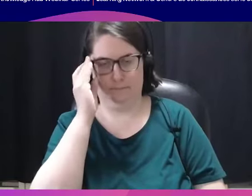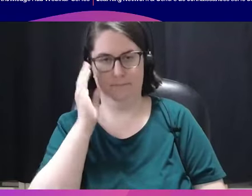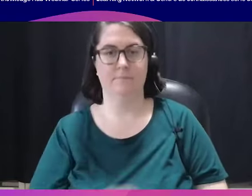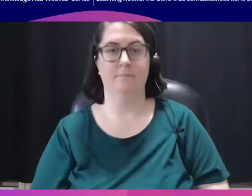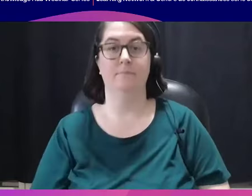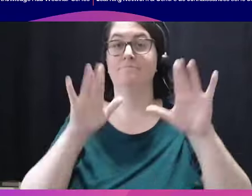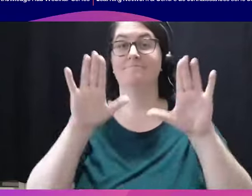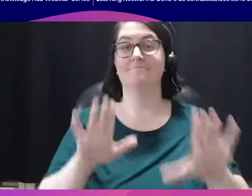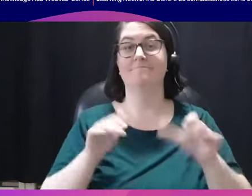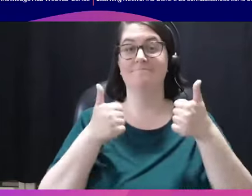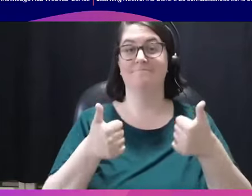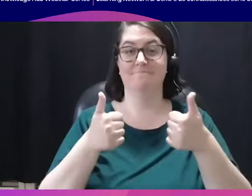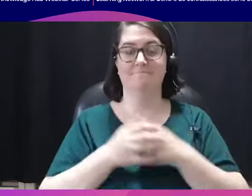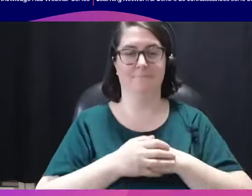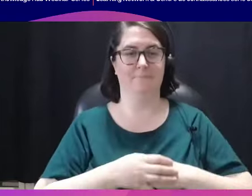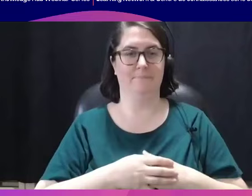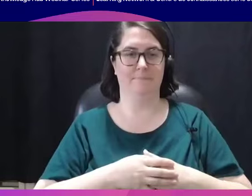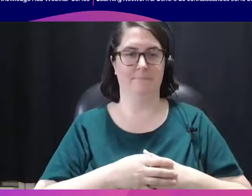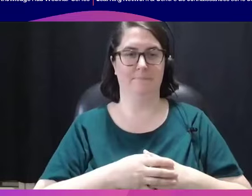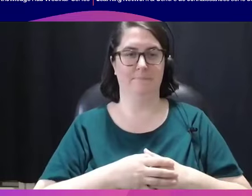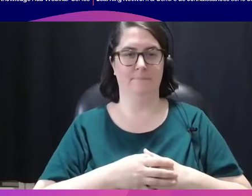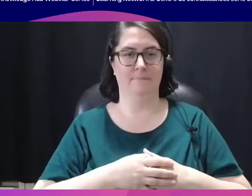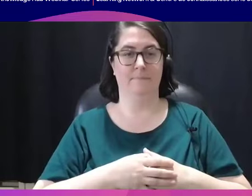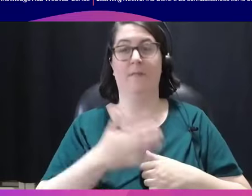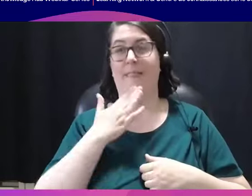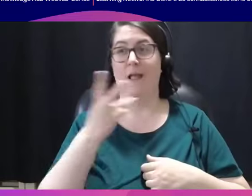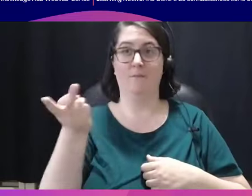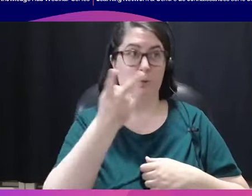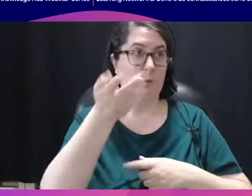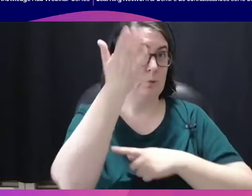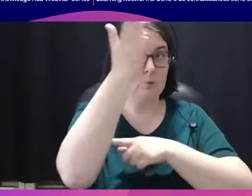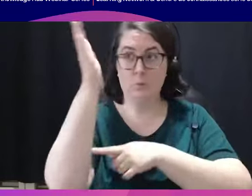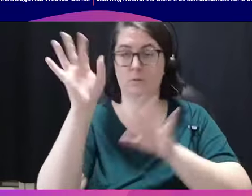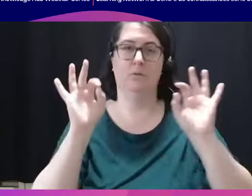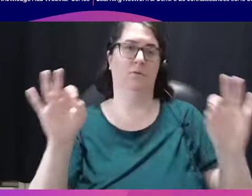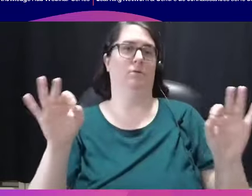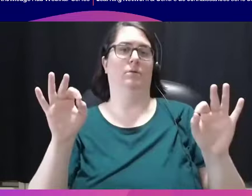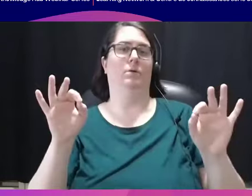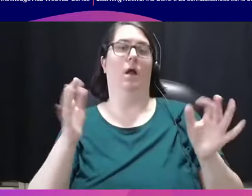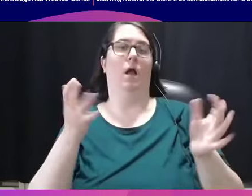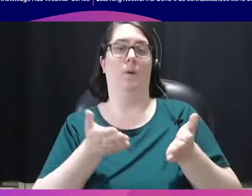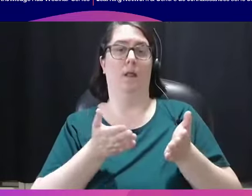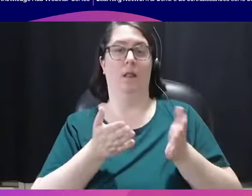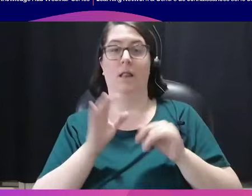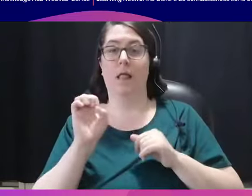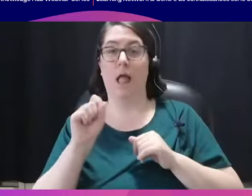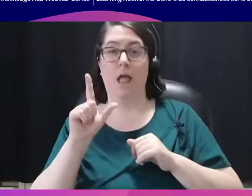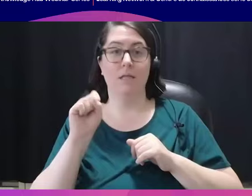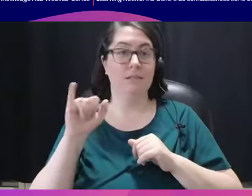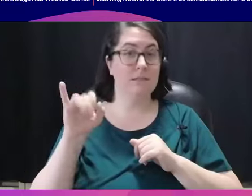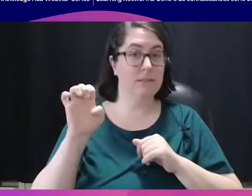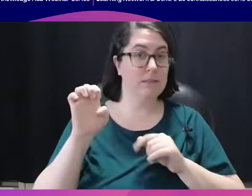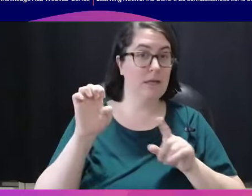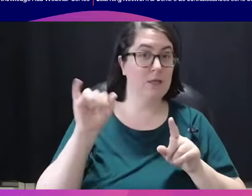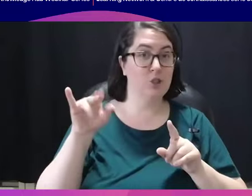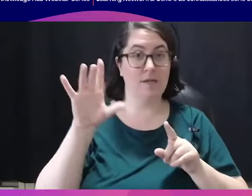Wonderful. Thank you so much for your presentations, Esli and Ruxi. I'll invite Esli and my colleague Jessica